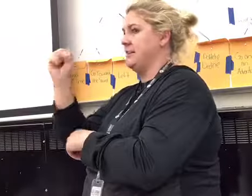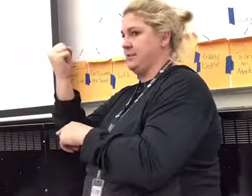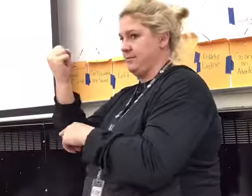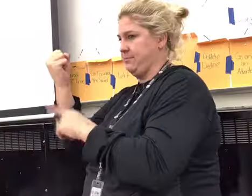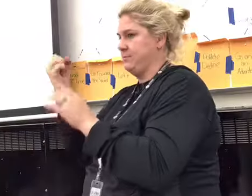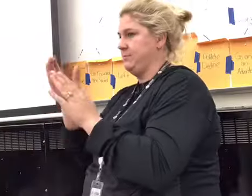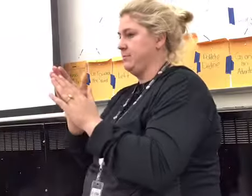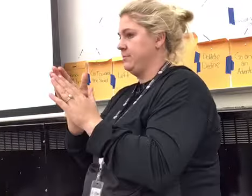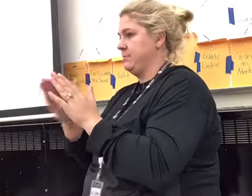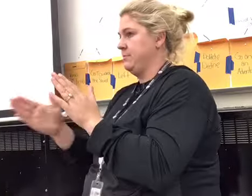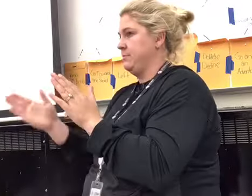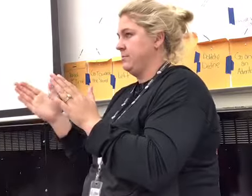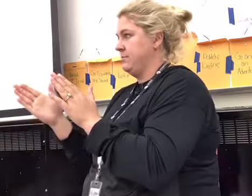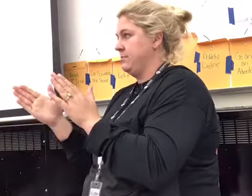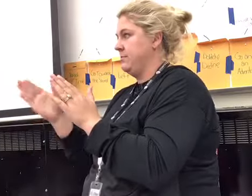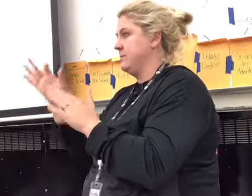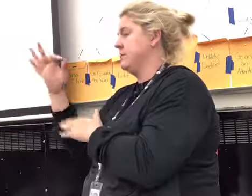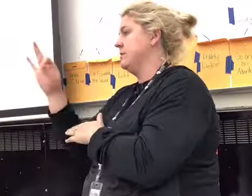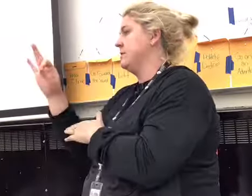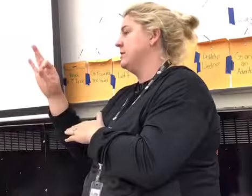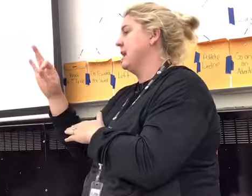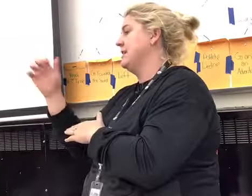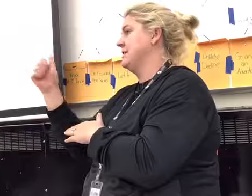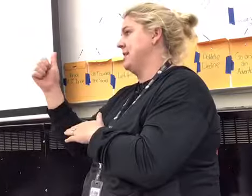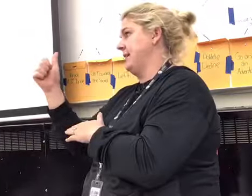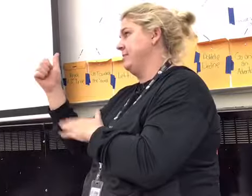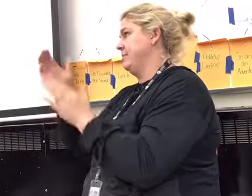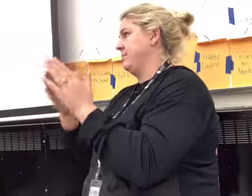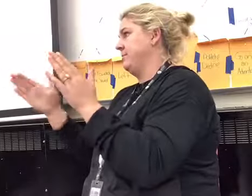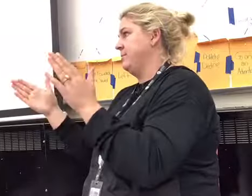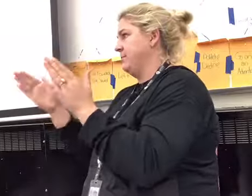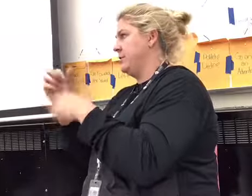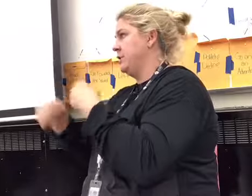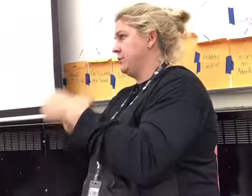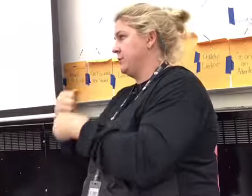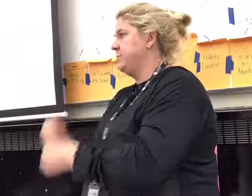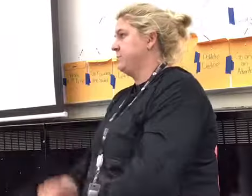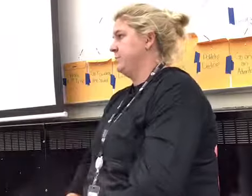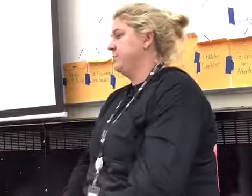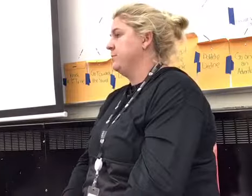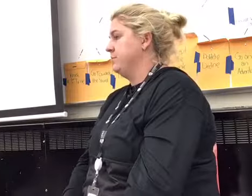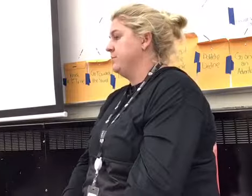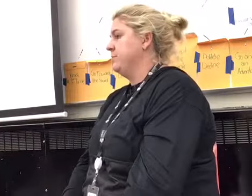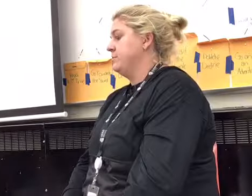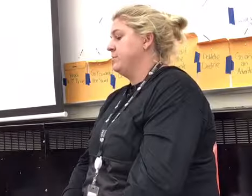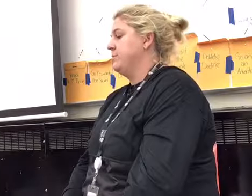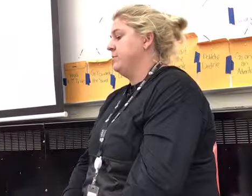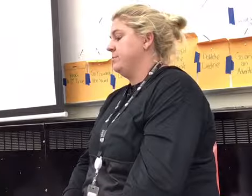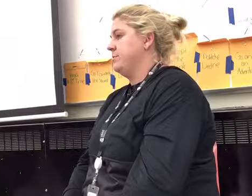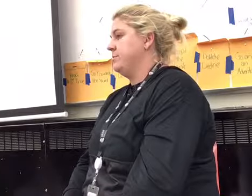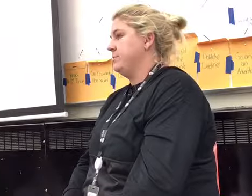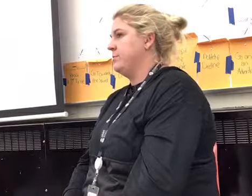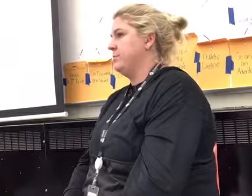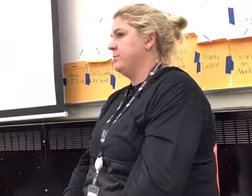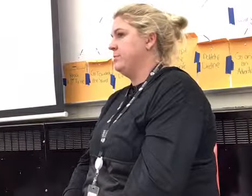1890 to 1910. 1890 to 1910. Do you have your notes? Okay, you can go get some new ones if